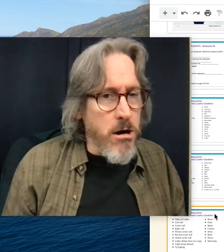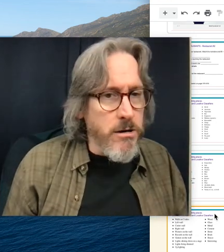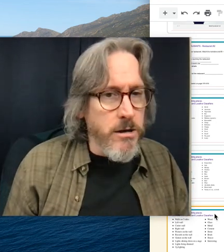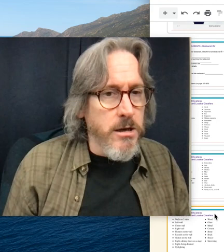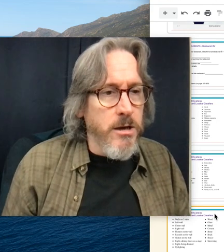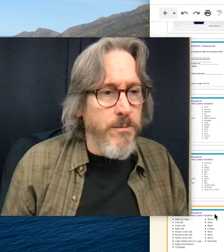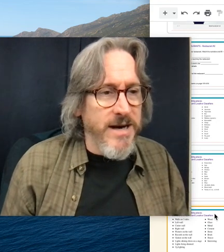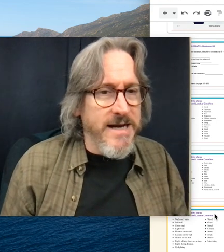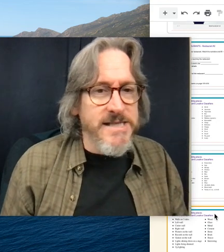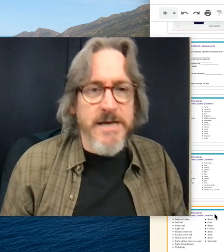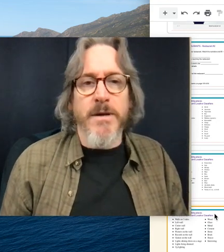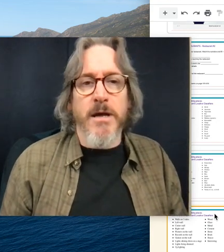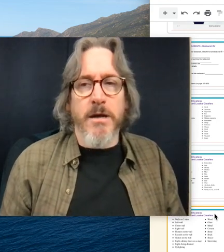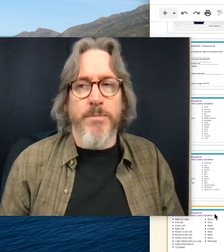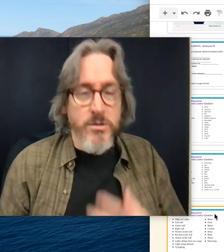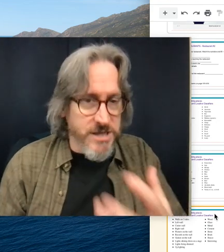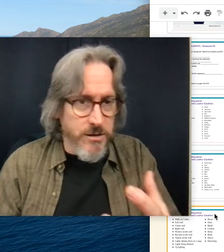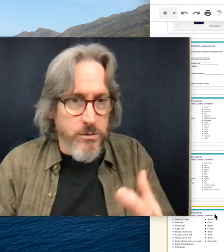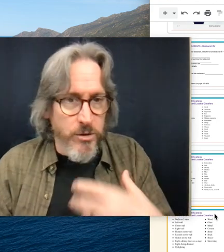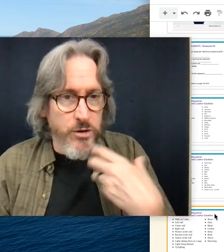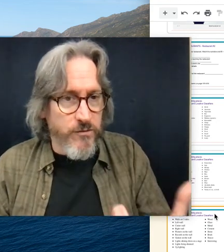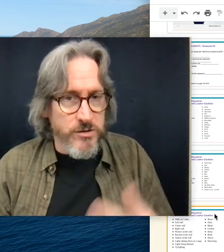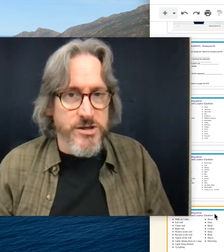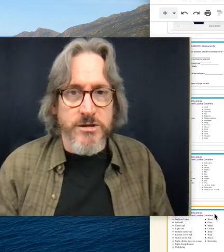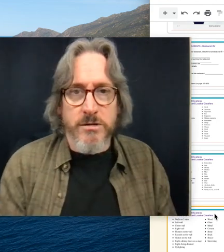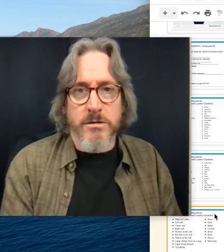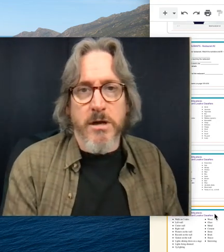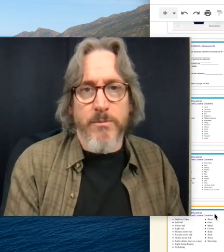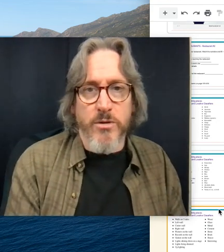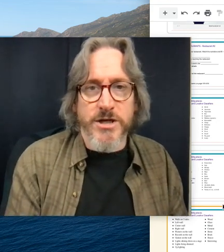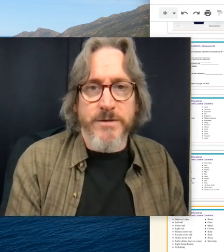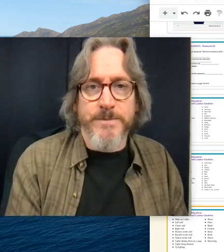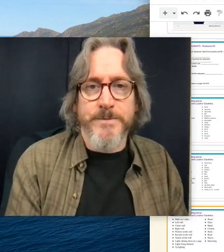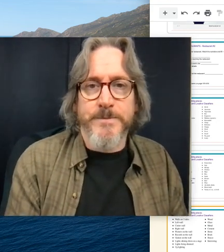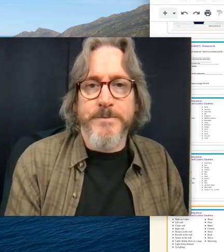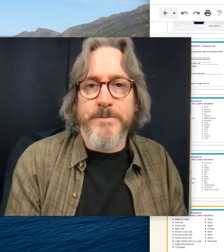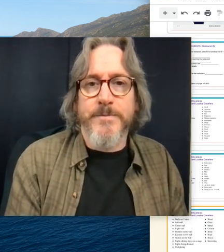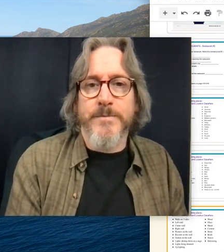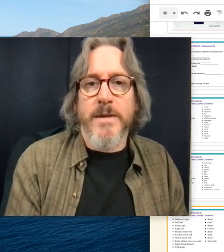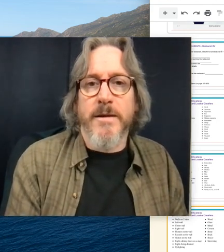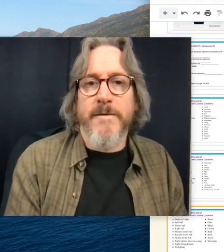It's not hard, but it can seem imposing when you first approach it.